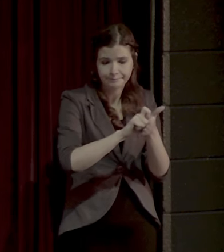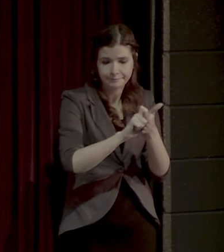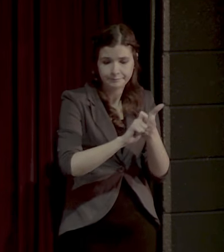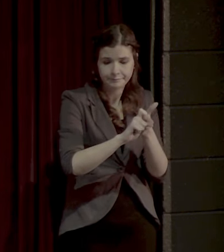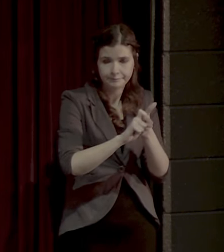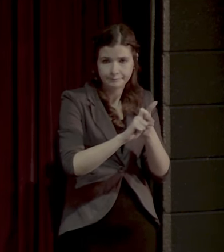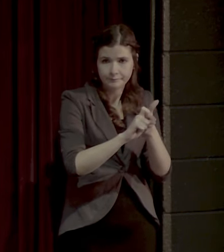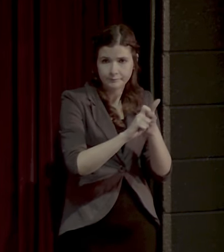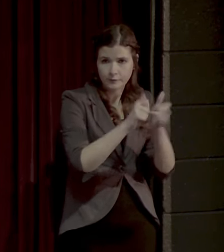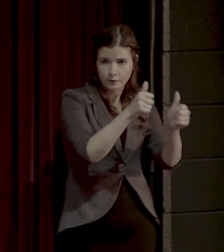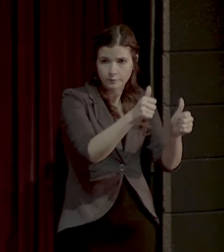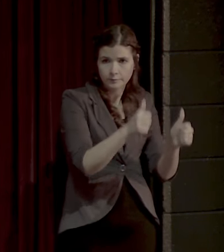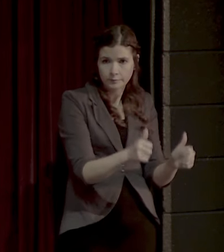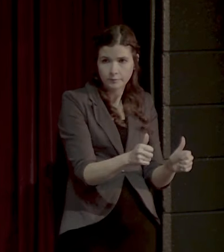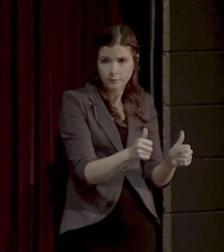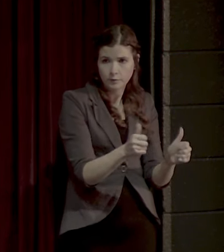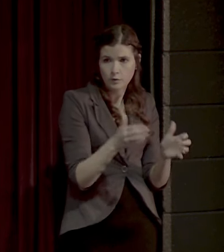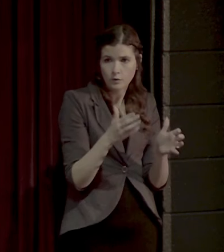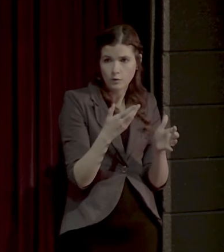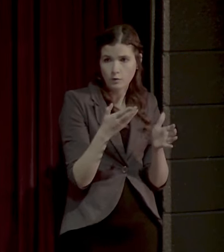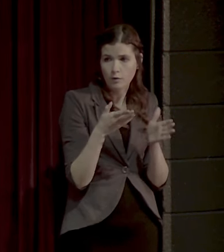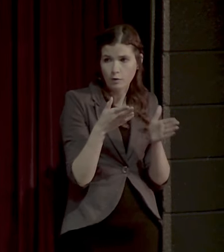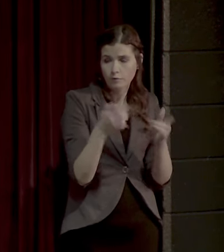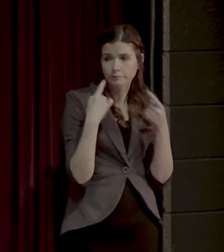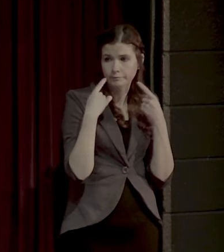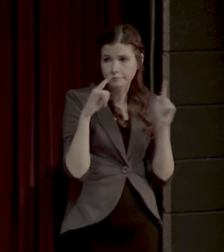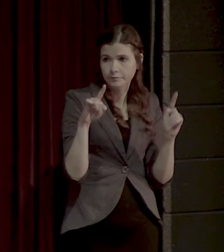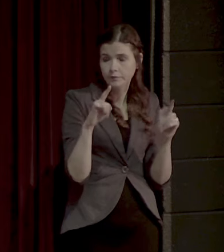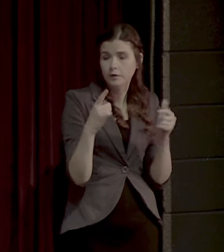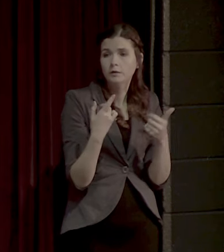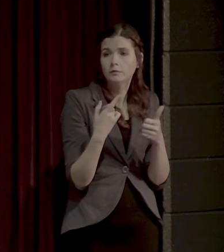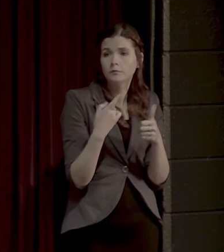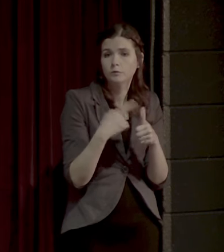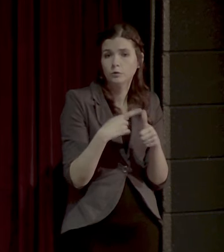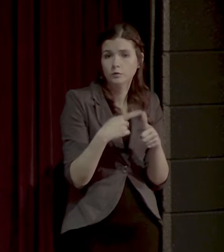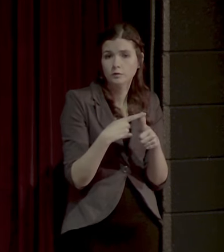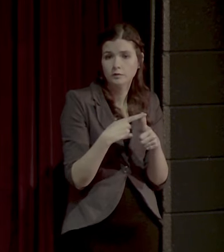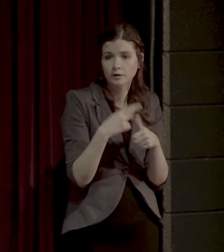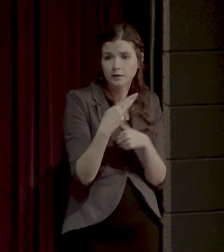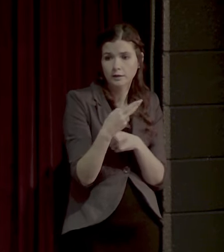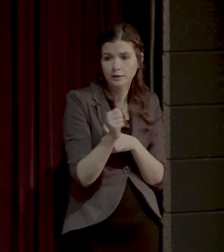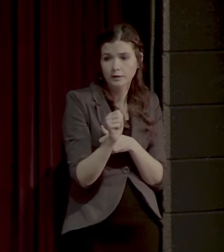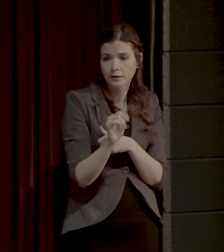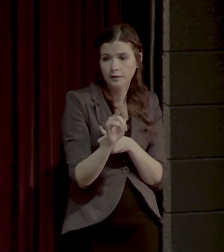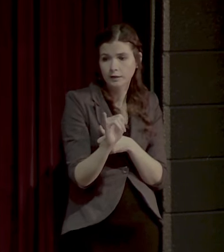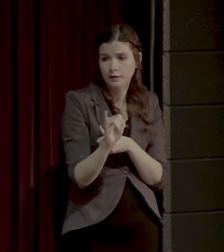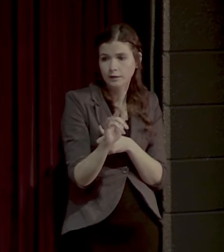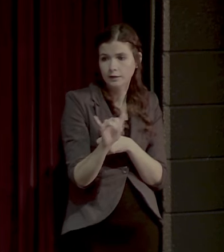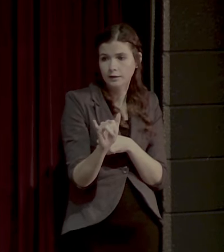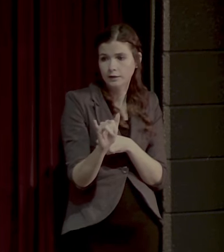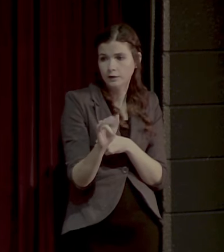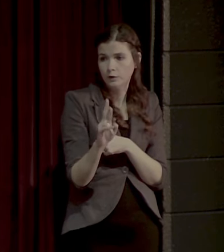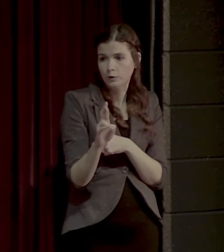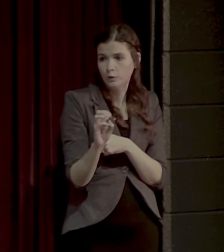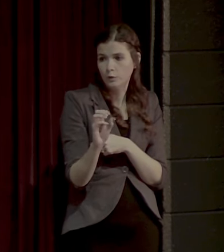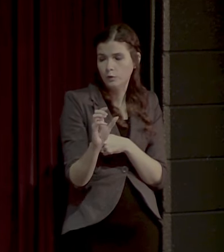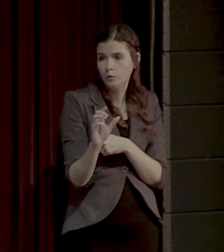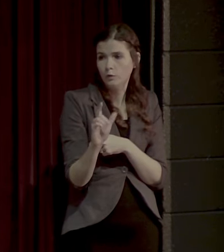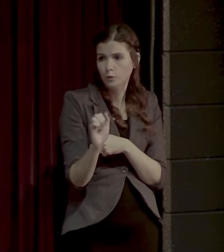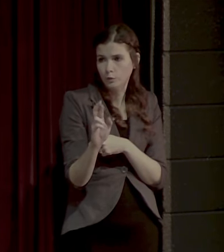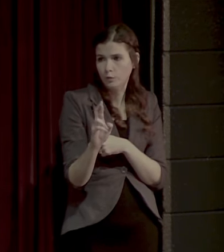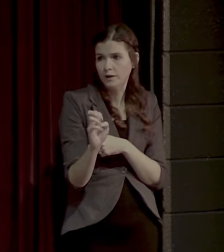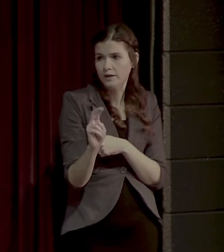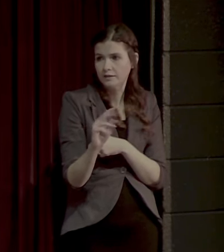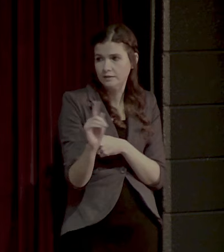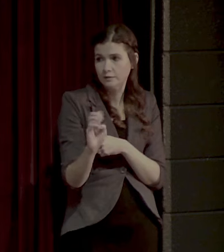on a plaque in our Hall of Fame. Our first recipient is Haley Lorenz. She is a local high school